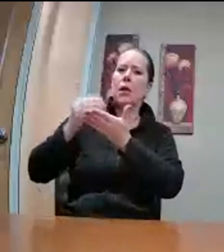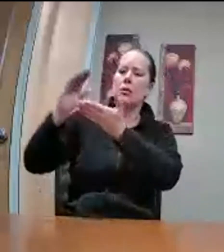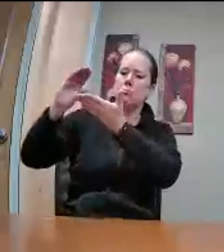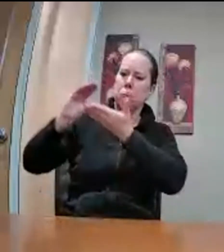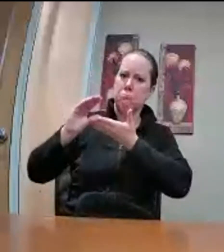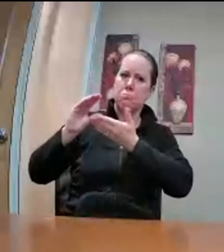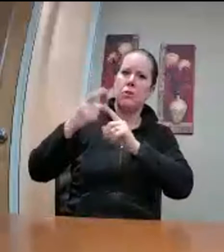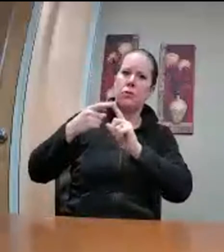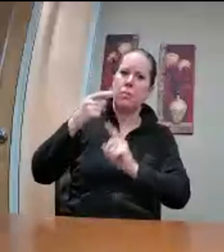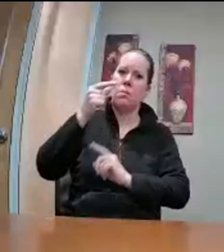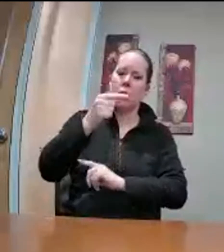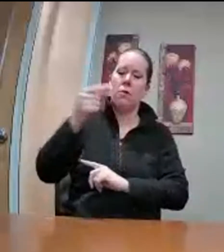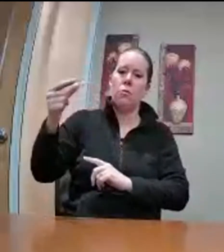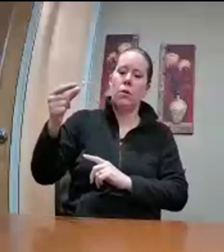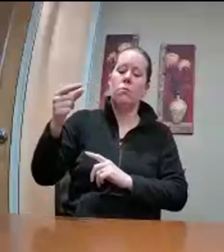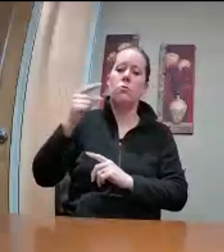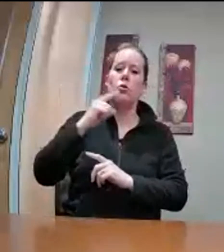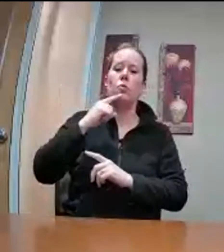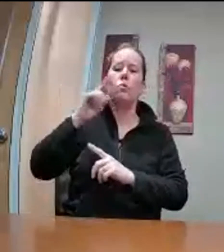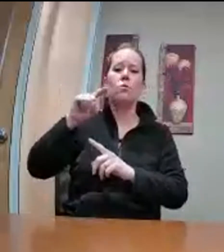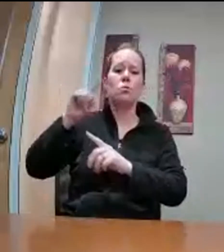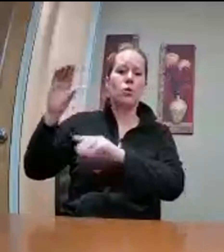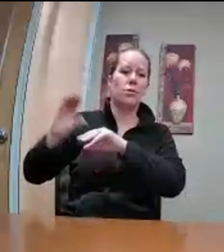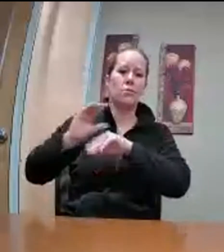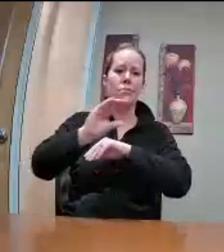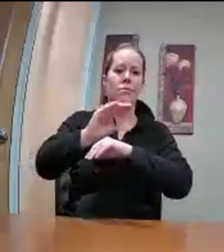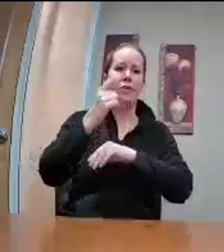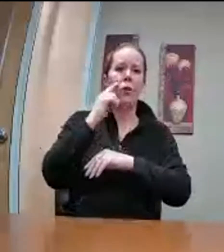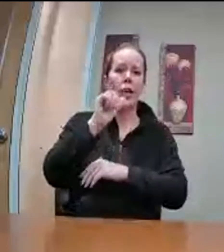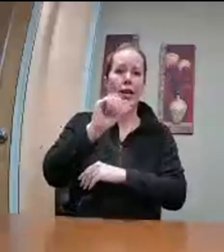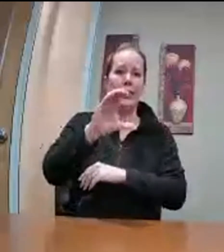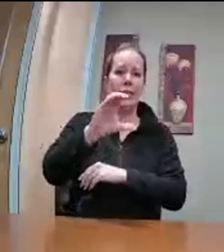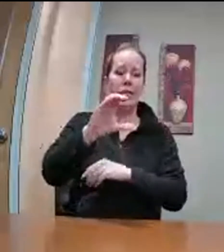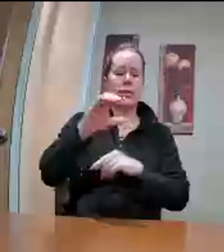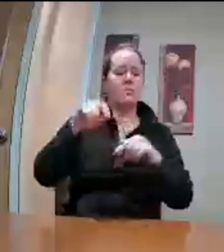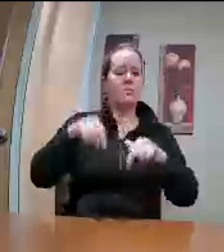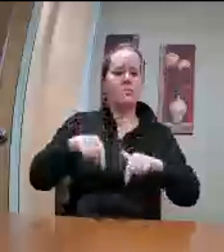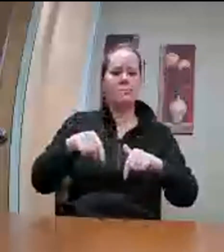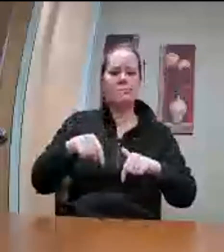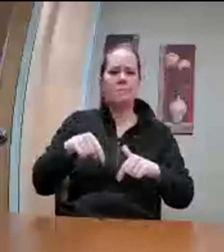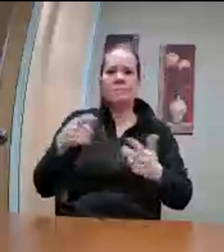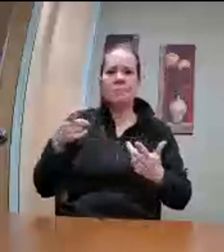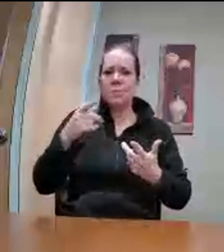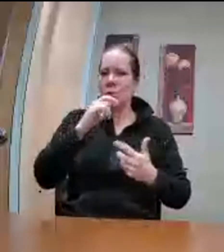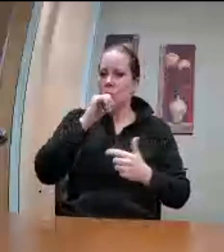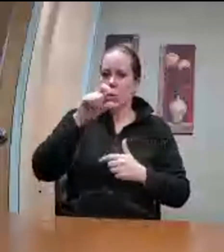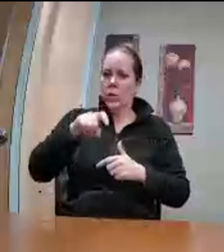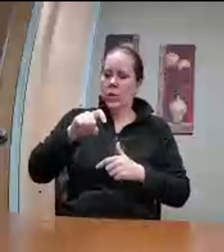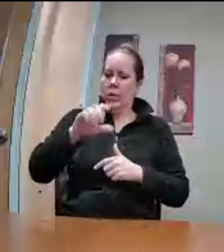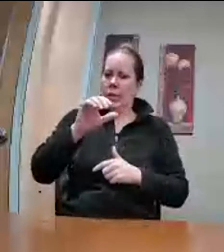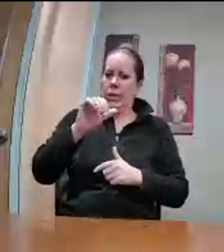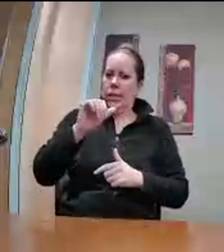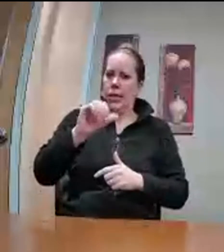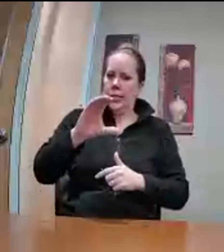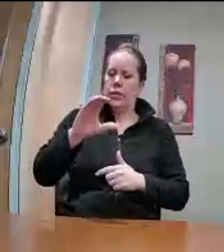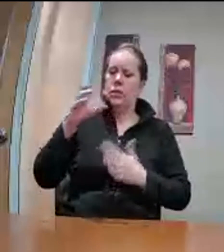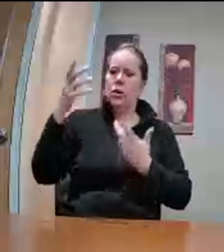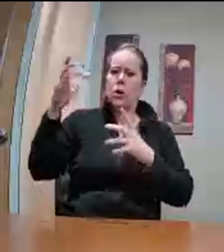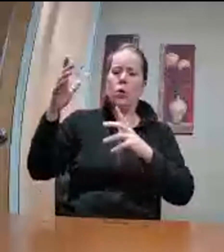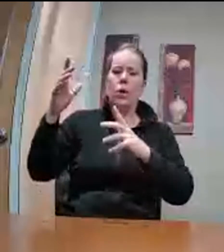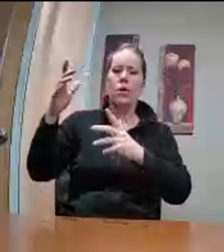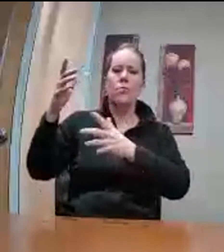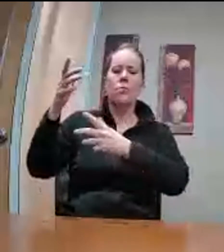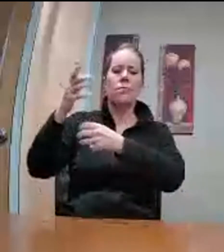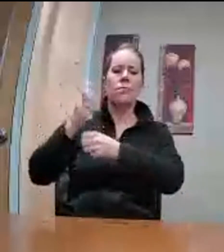government. It was supposed to be used for air conditioning, which we don't need to use this money for that, as we